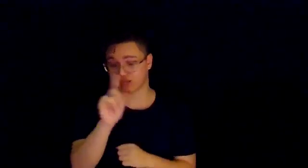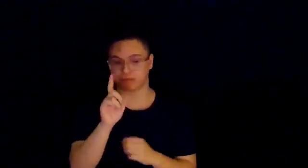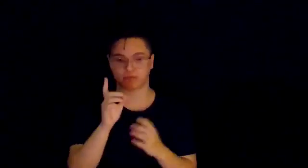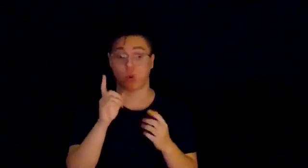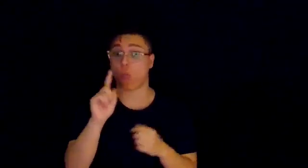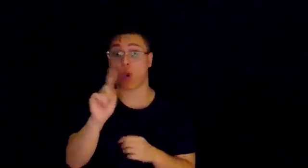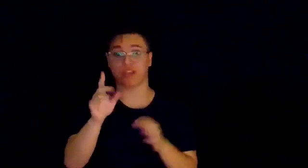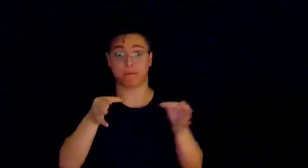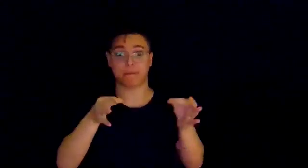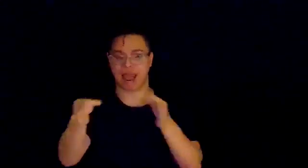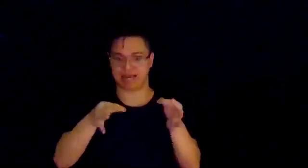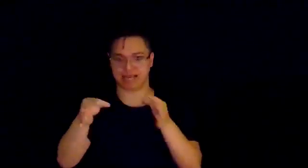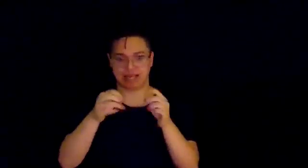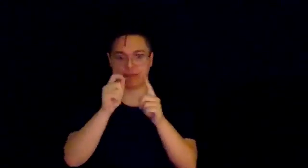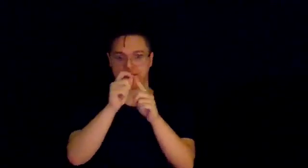here